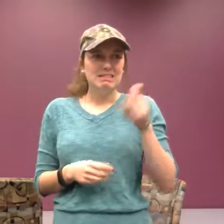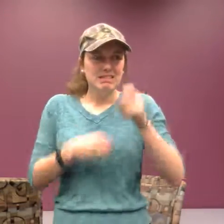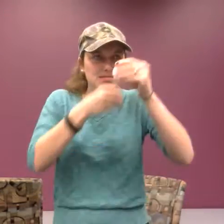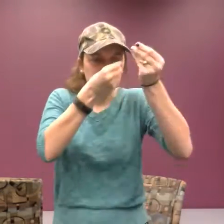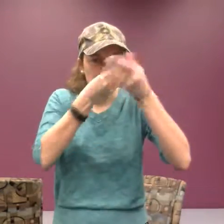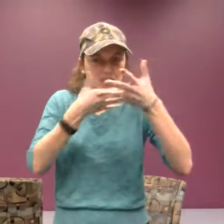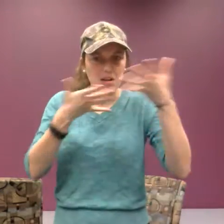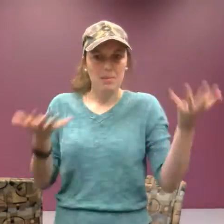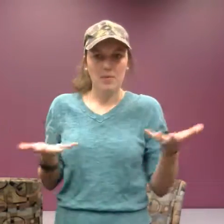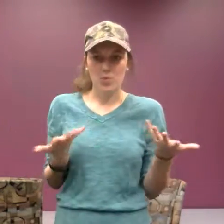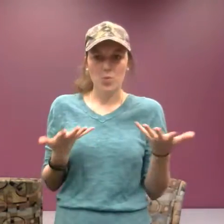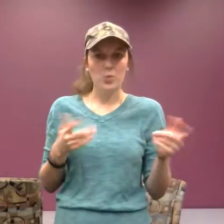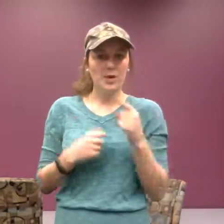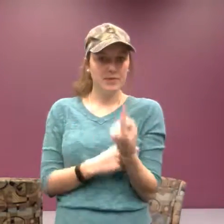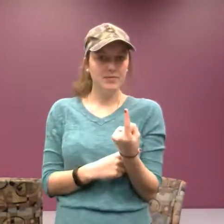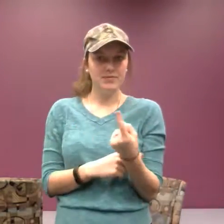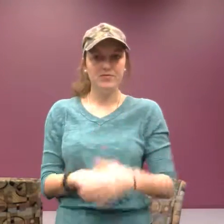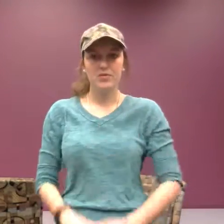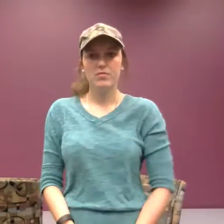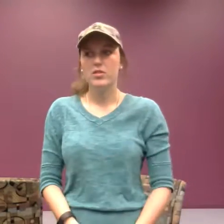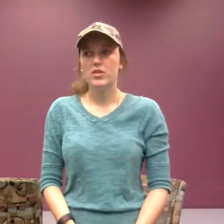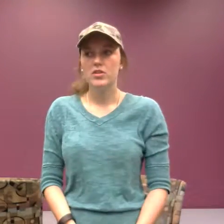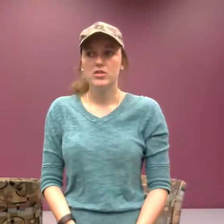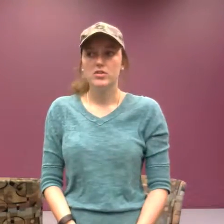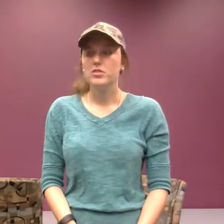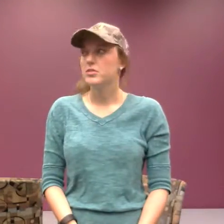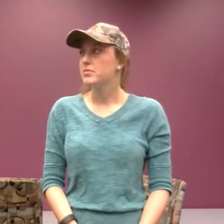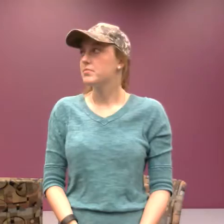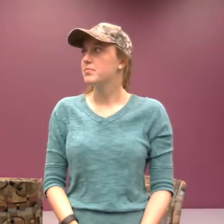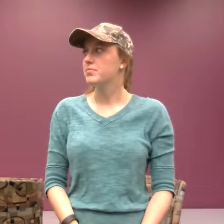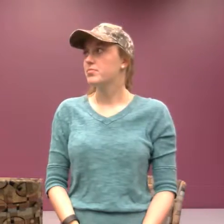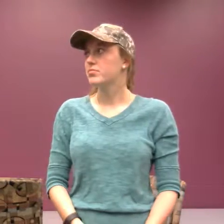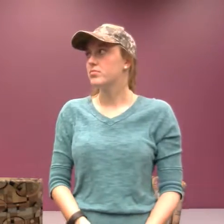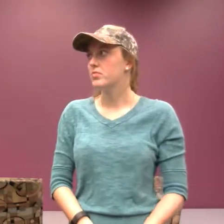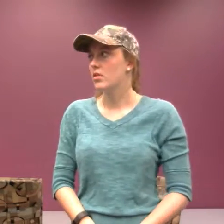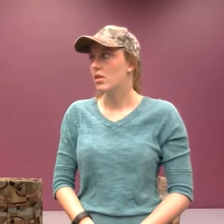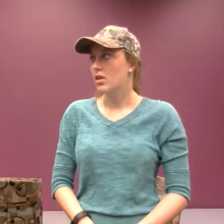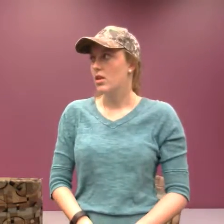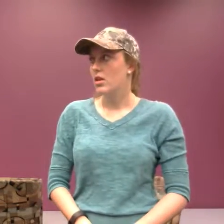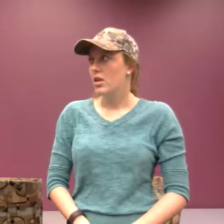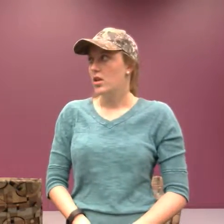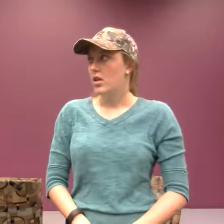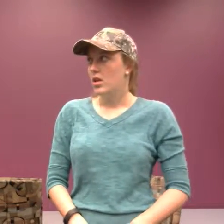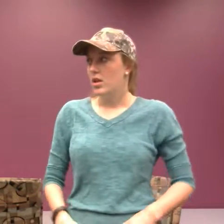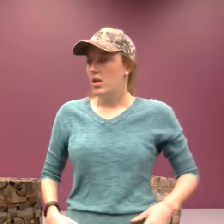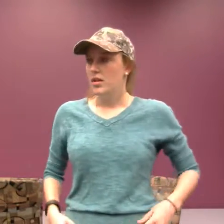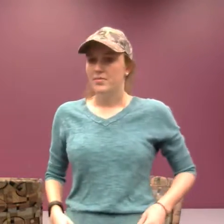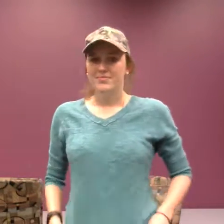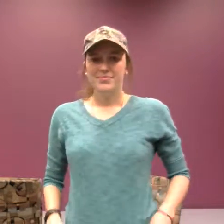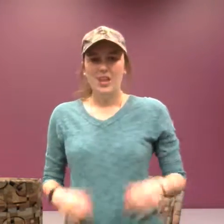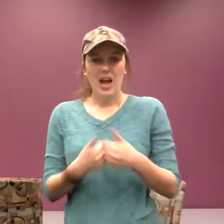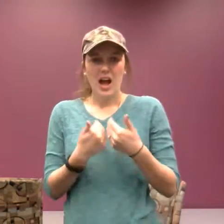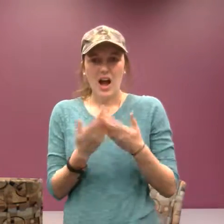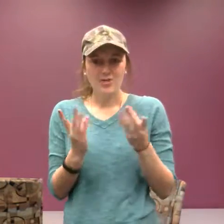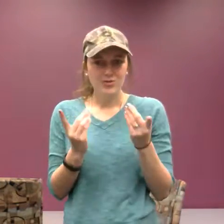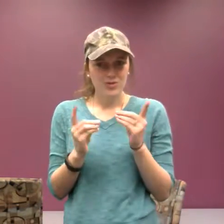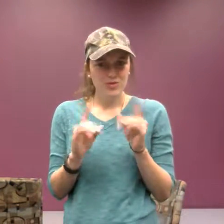after that. And the way we deal with that is we choose a letter, and I like to choose letters